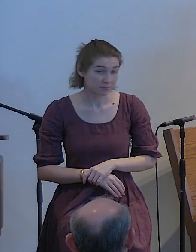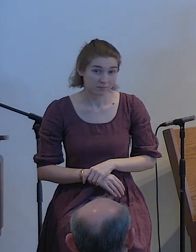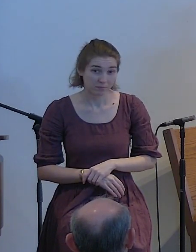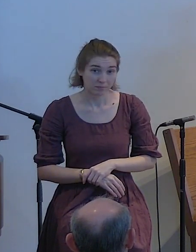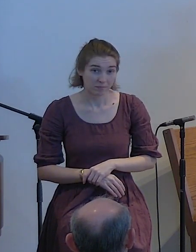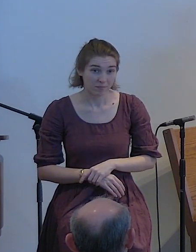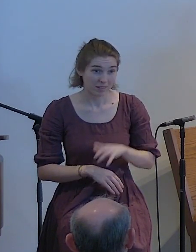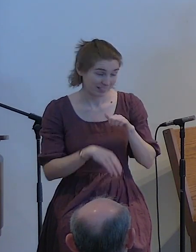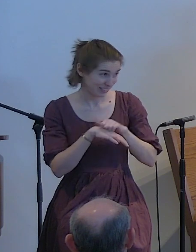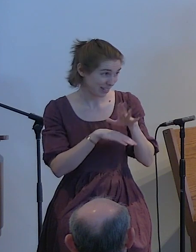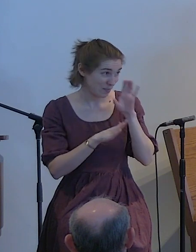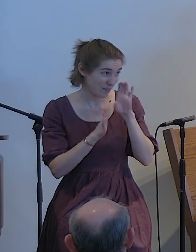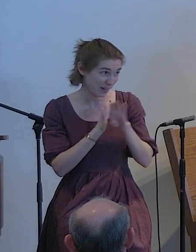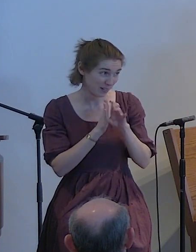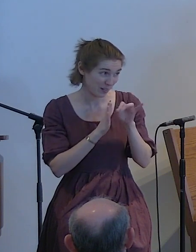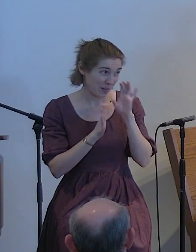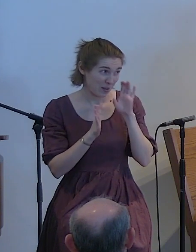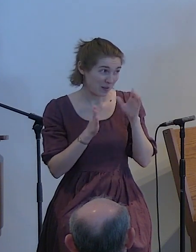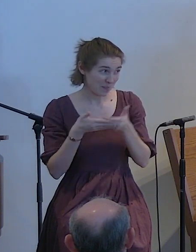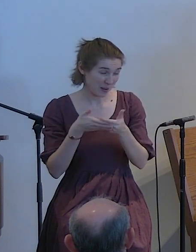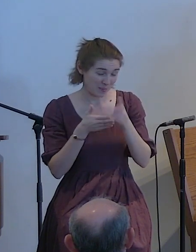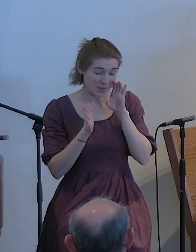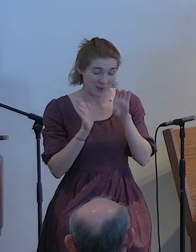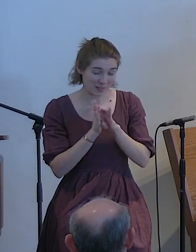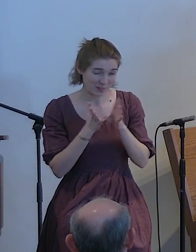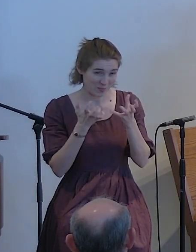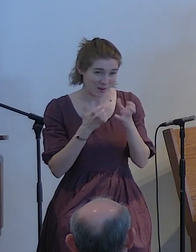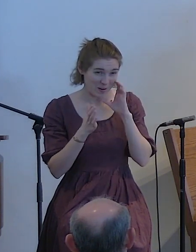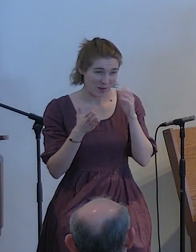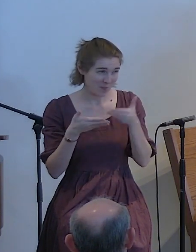You better send us pictures of the baby.